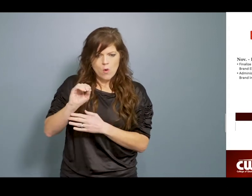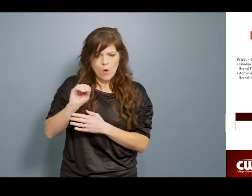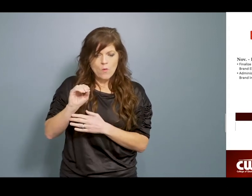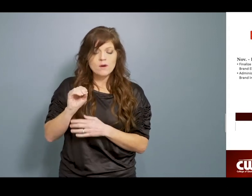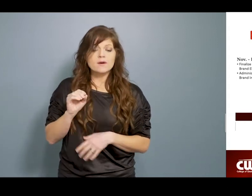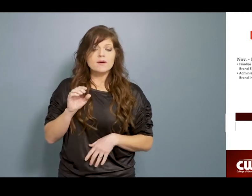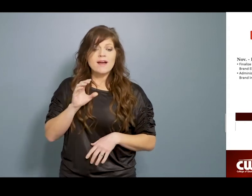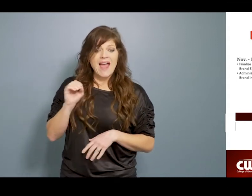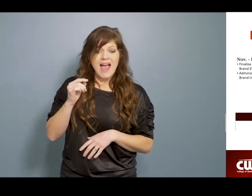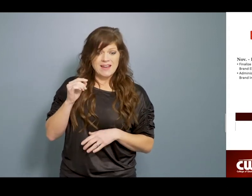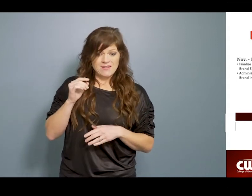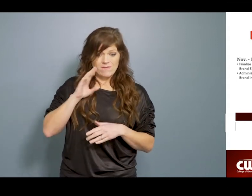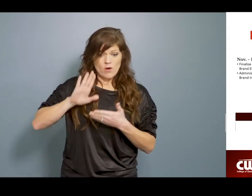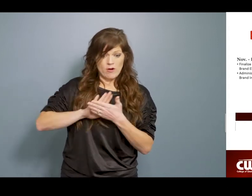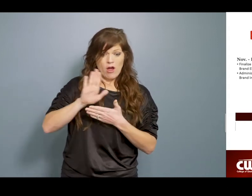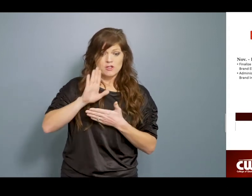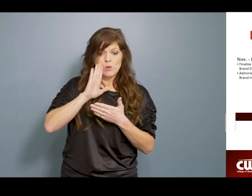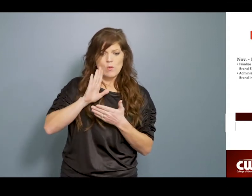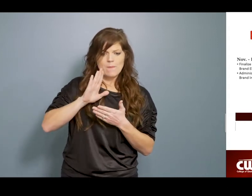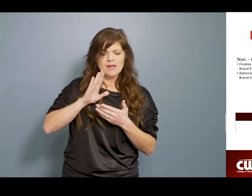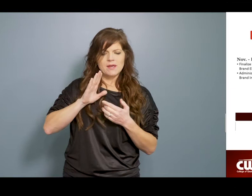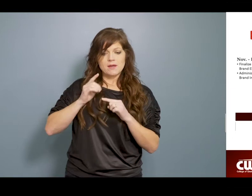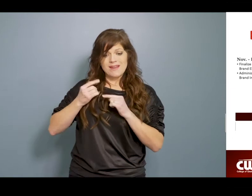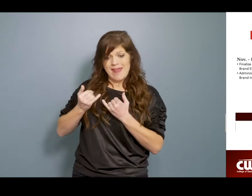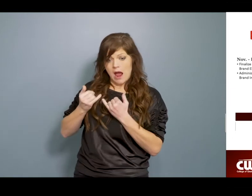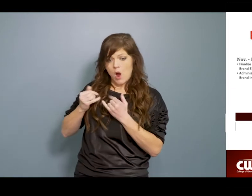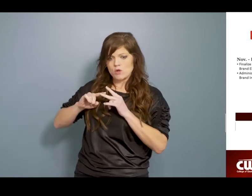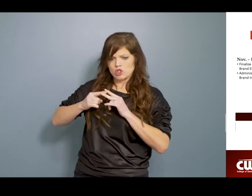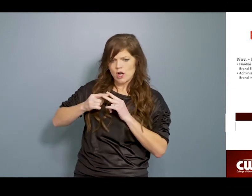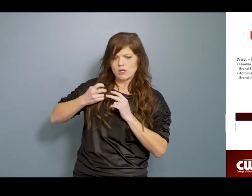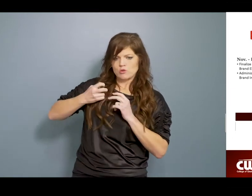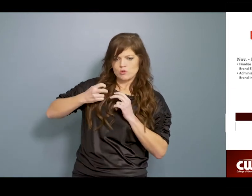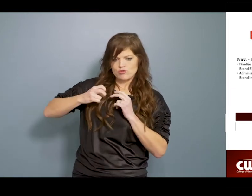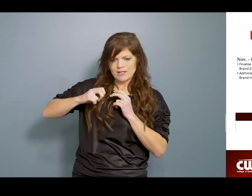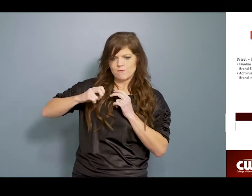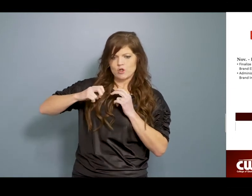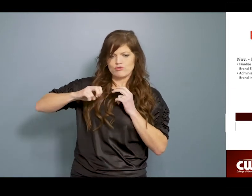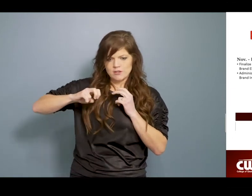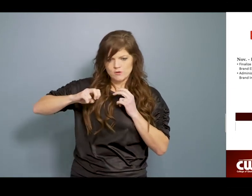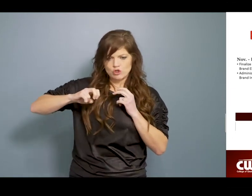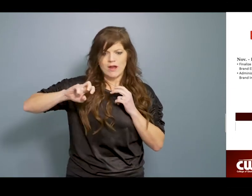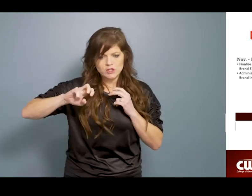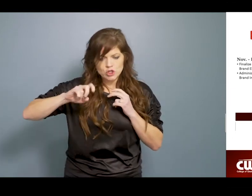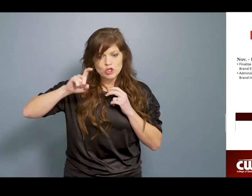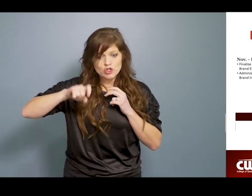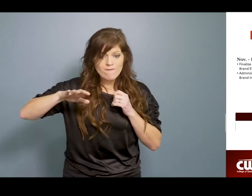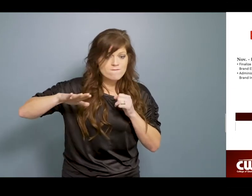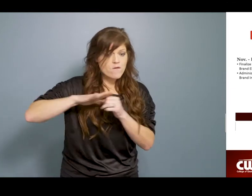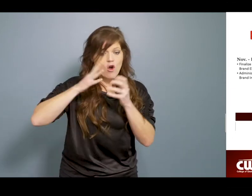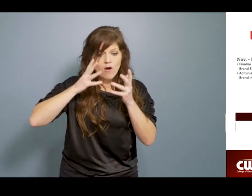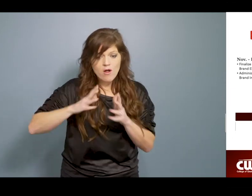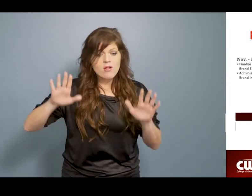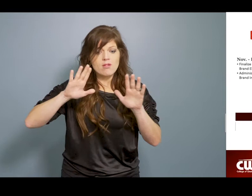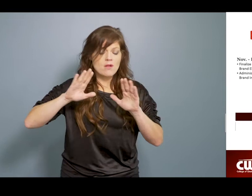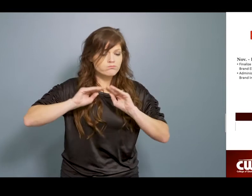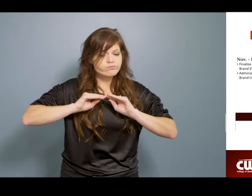Institution-wide, we will be transitioning between now, spring and summer, and then we expect to have a full everything all out launch by